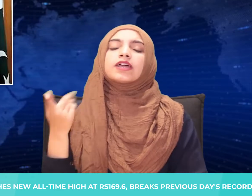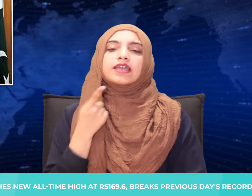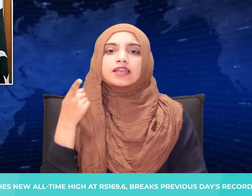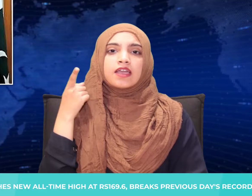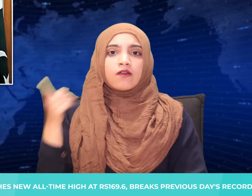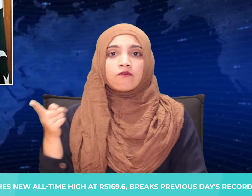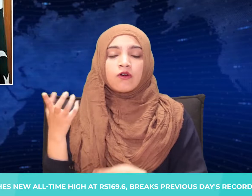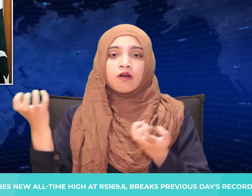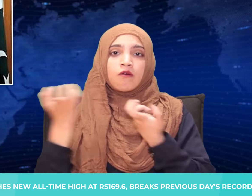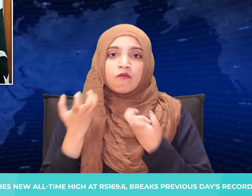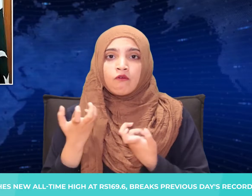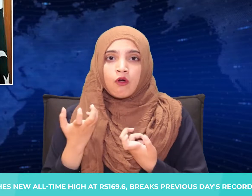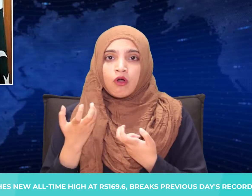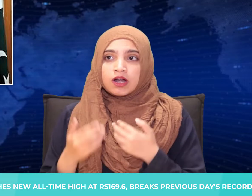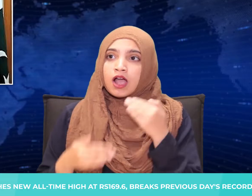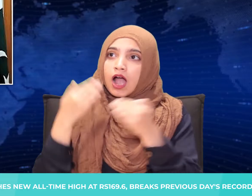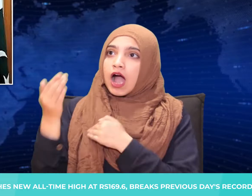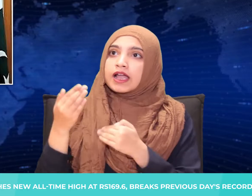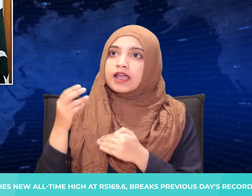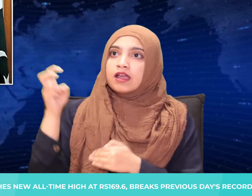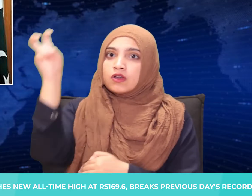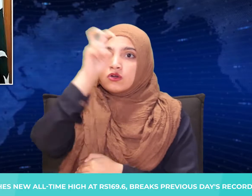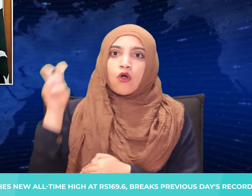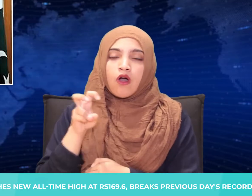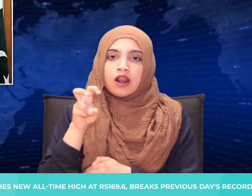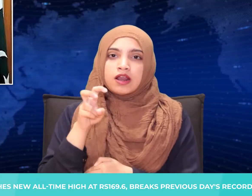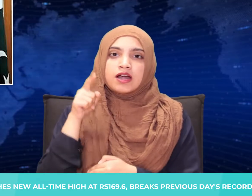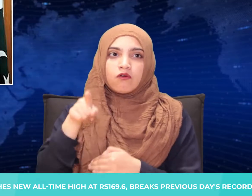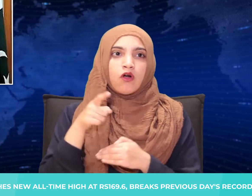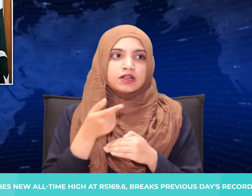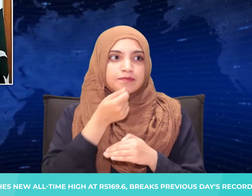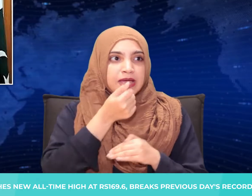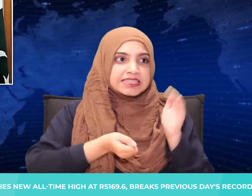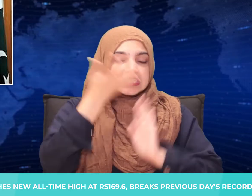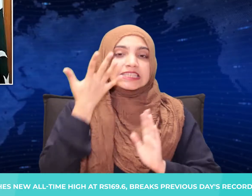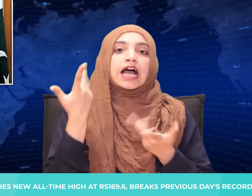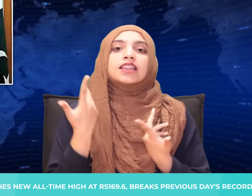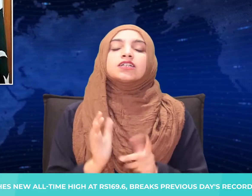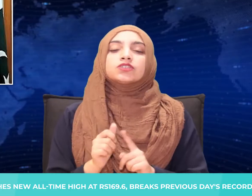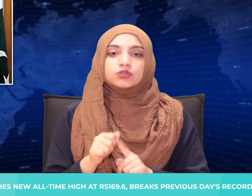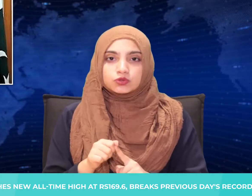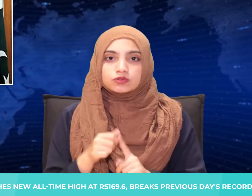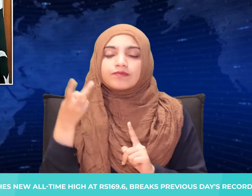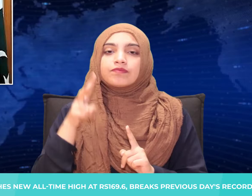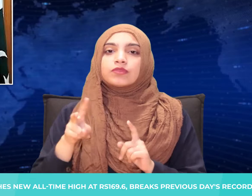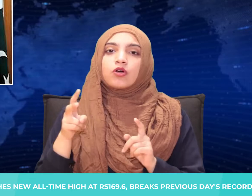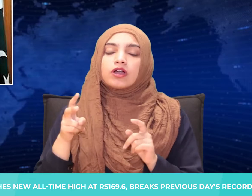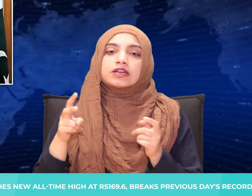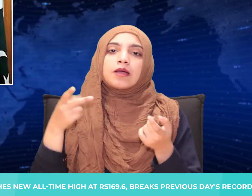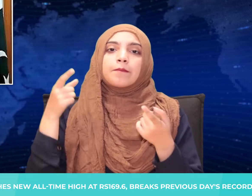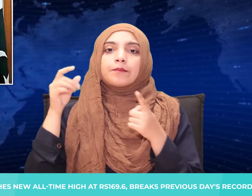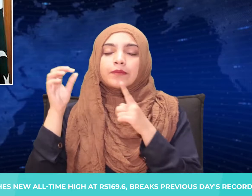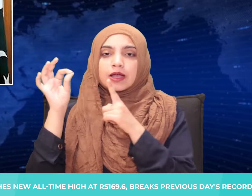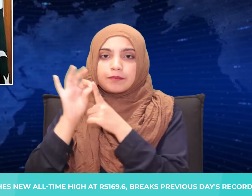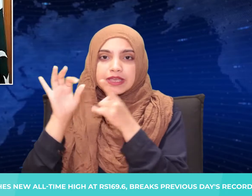Bostan warned that the dollar could become even more expensive if the State Bank of Pakistan did not intervene.